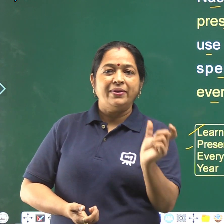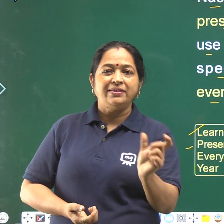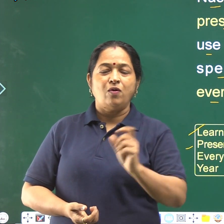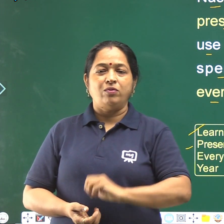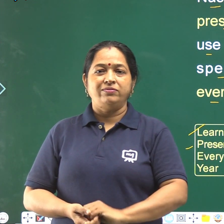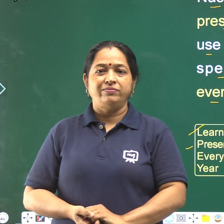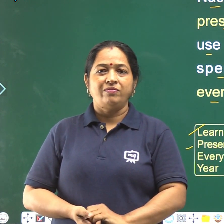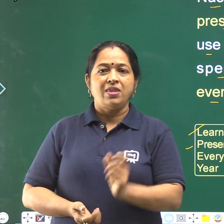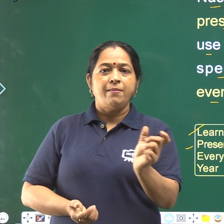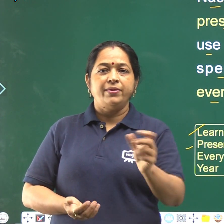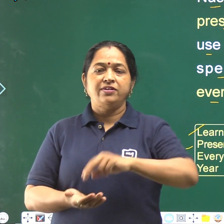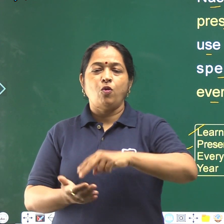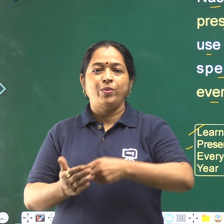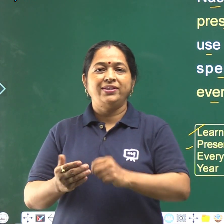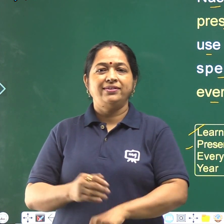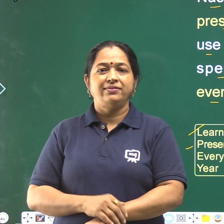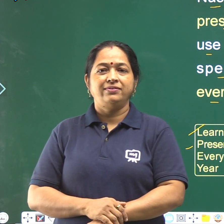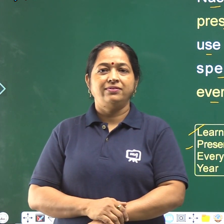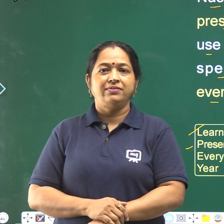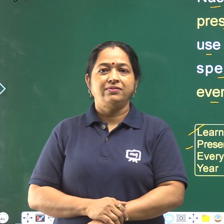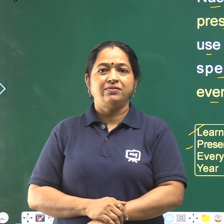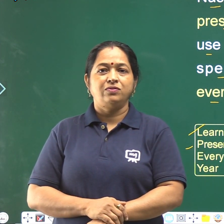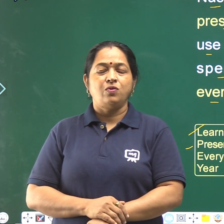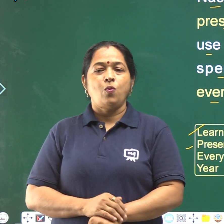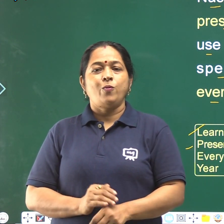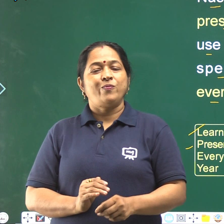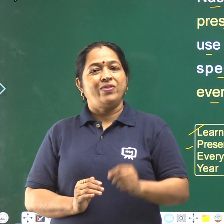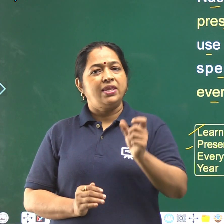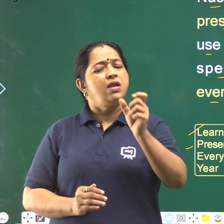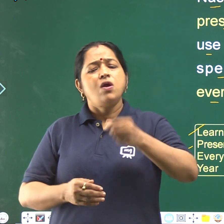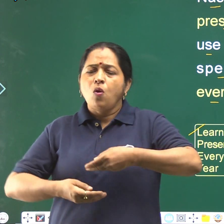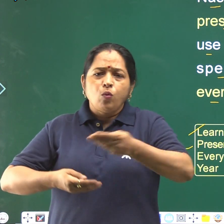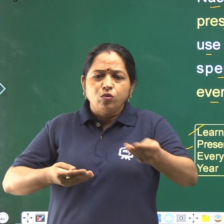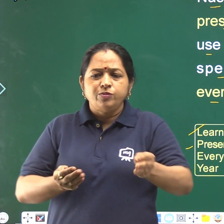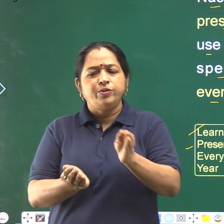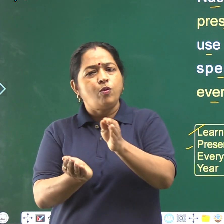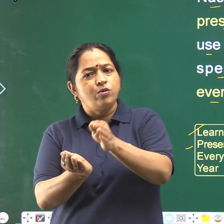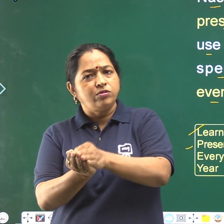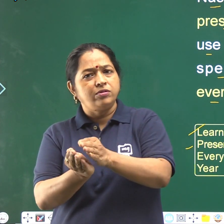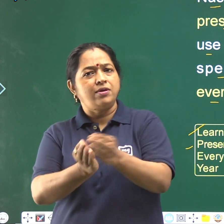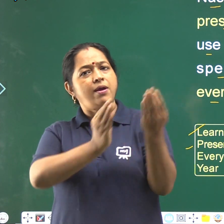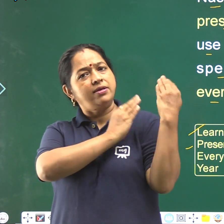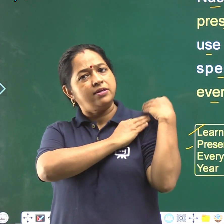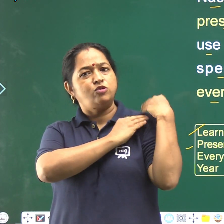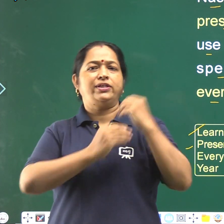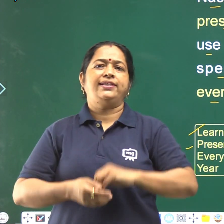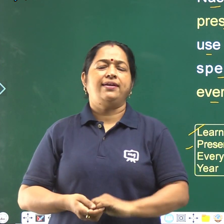Preserve. Preserve means kisi vastu ko surakshit rakhna.